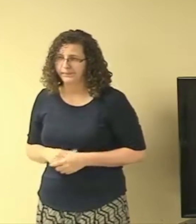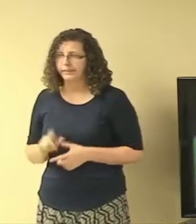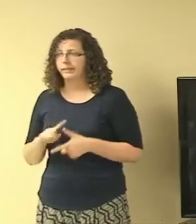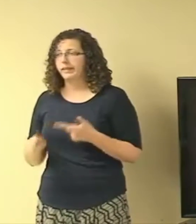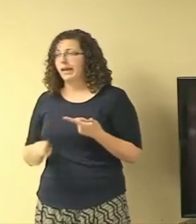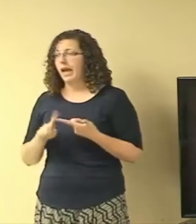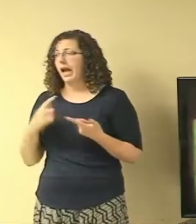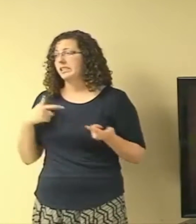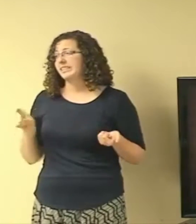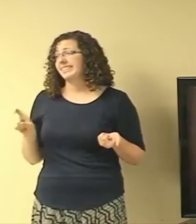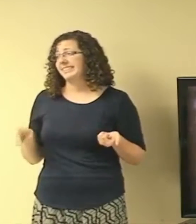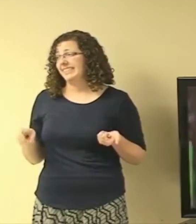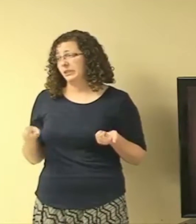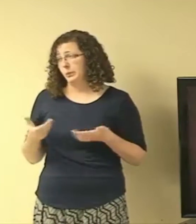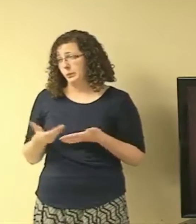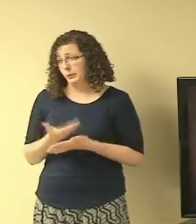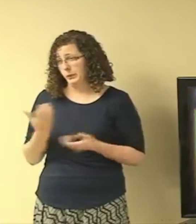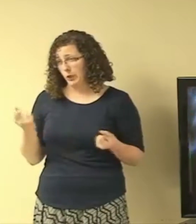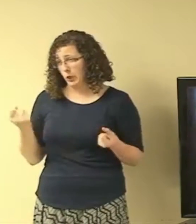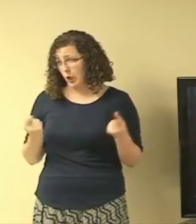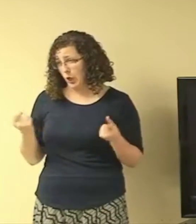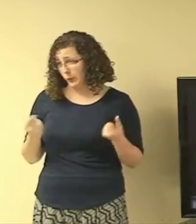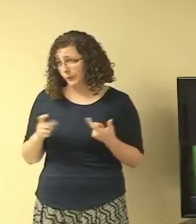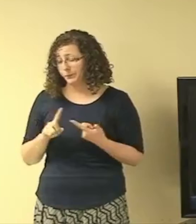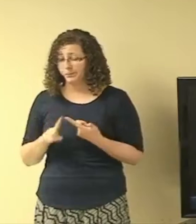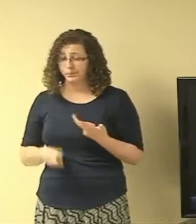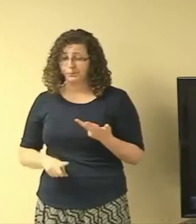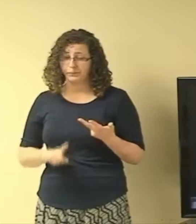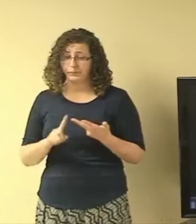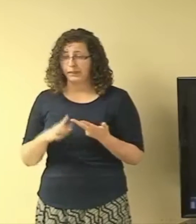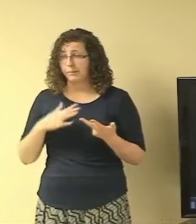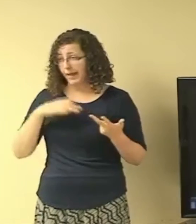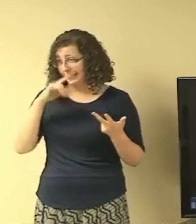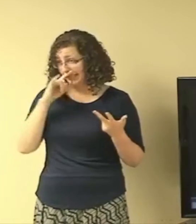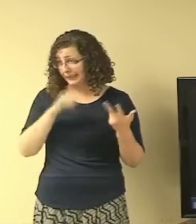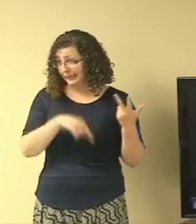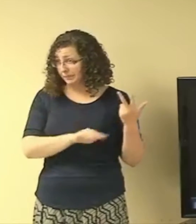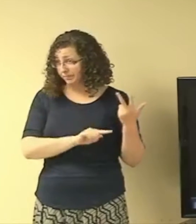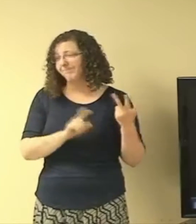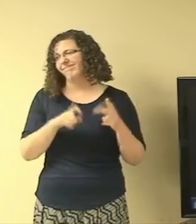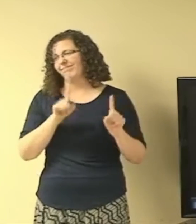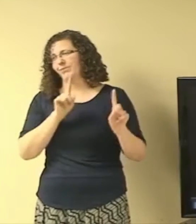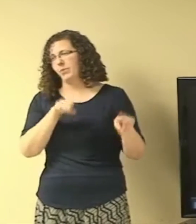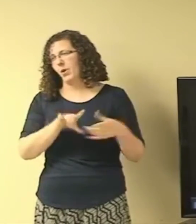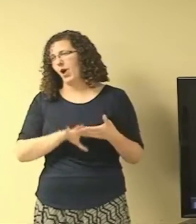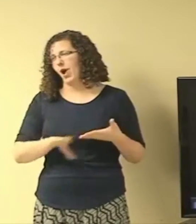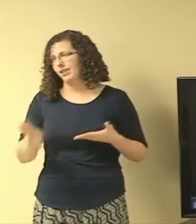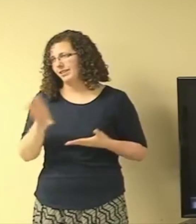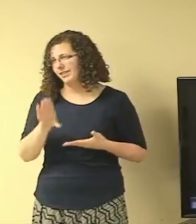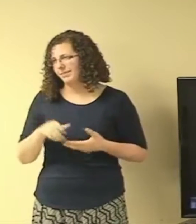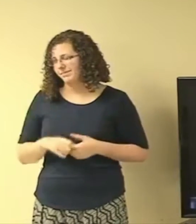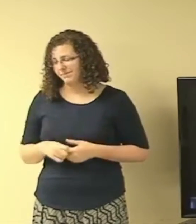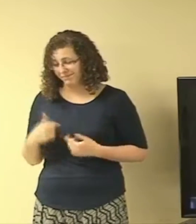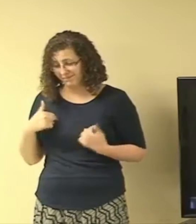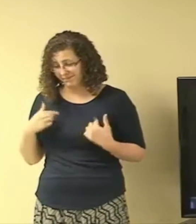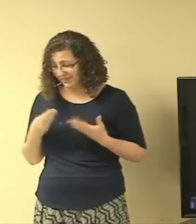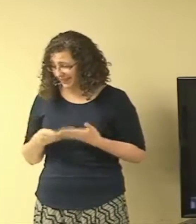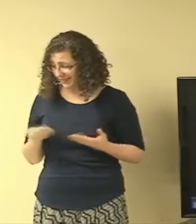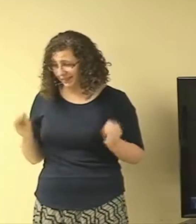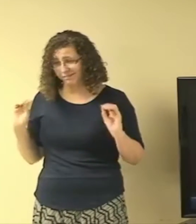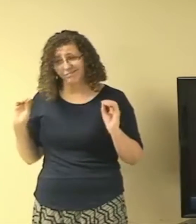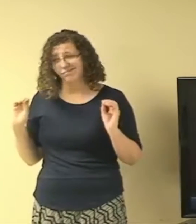car. And my kids needed to go to college, and I didn't have the money, and